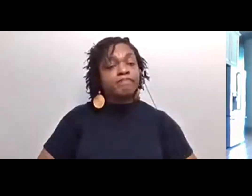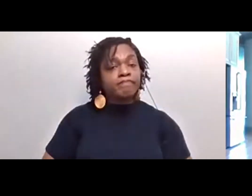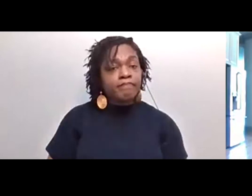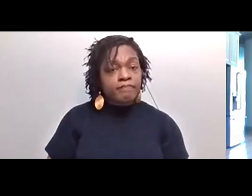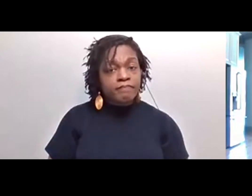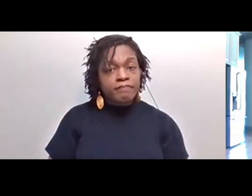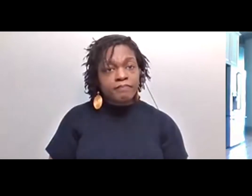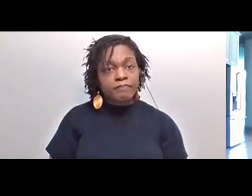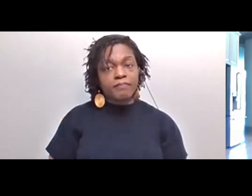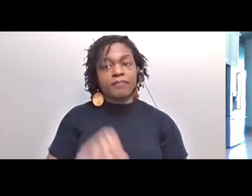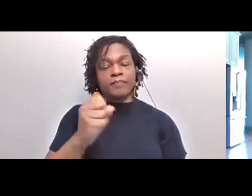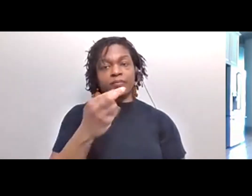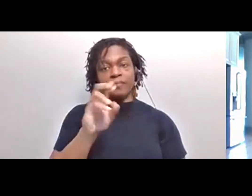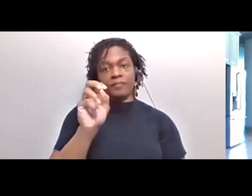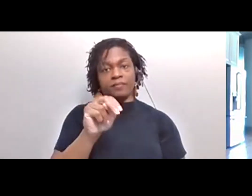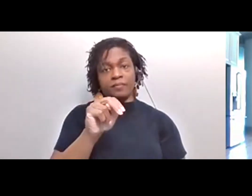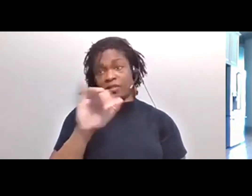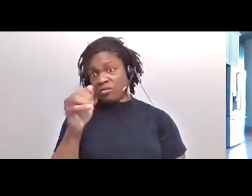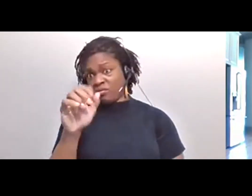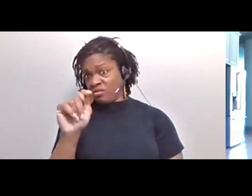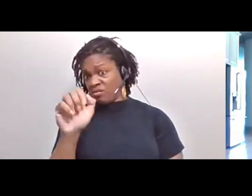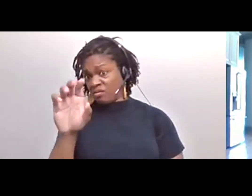Todd, you want to do it?